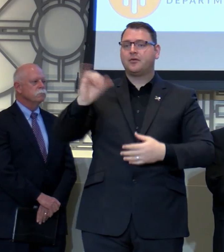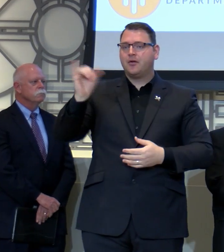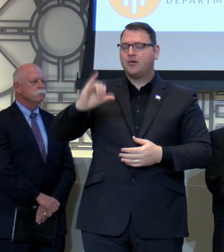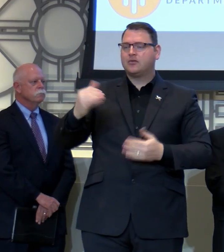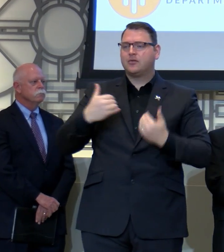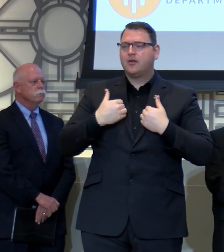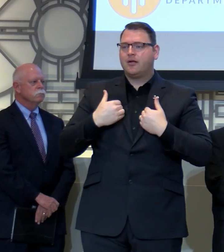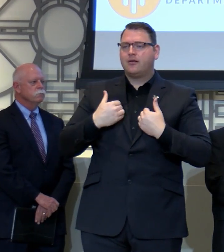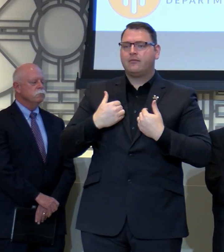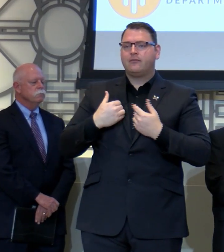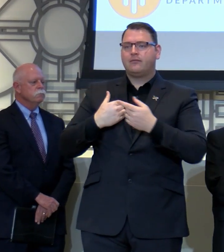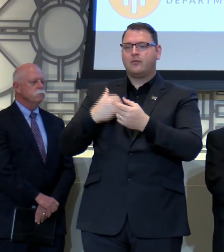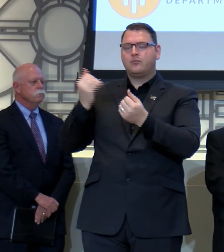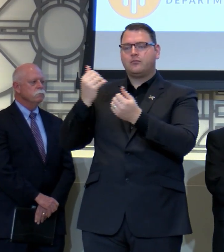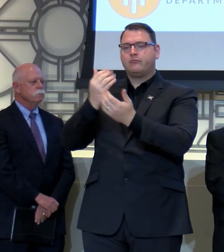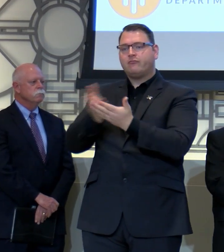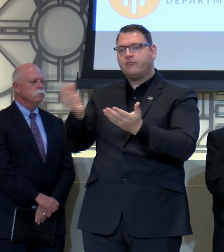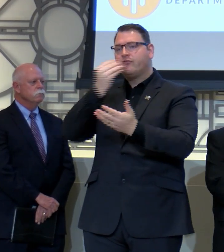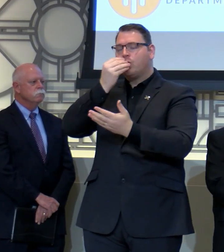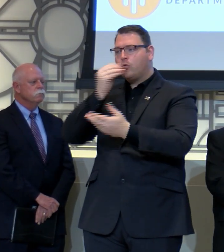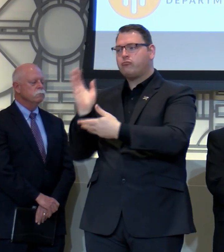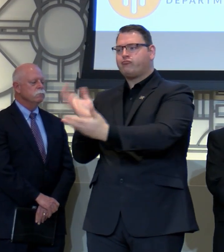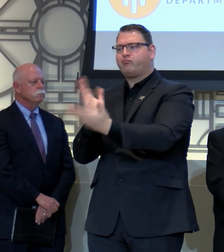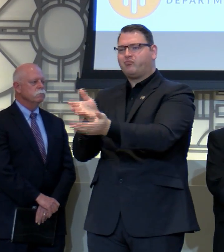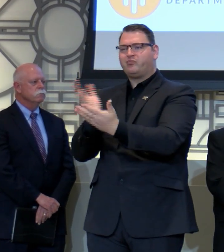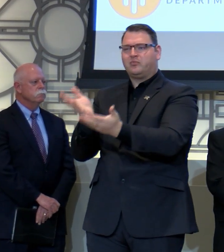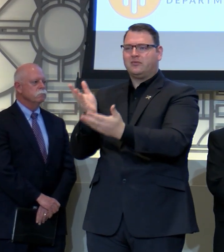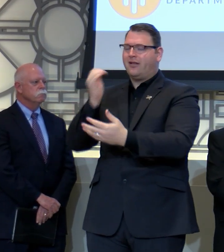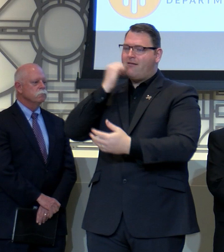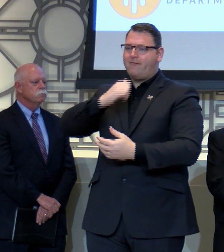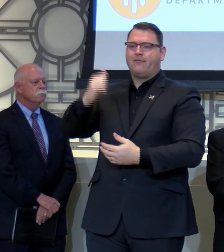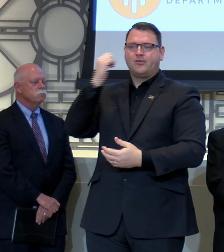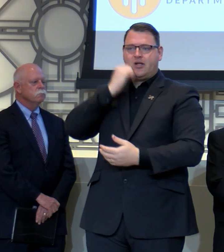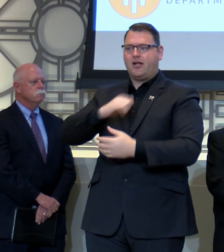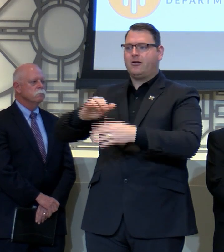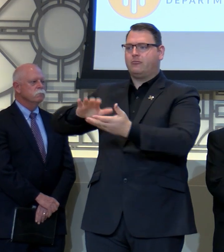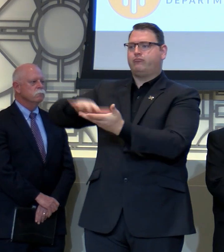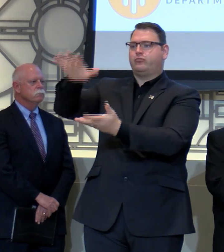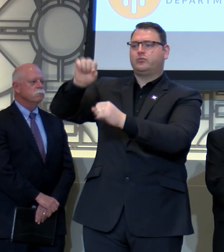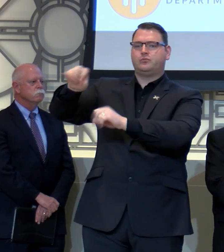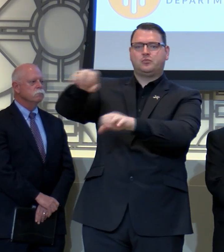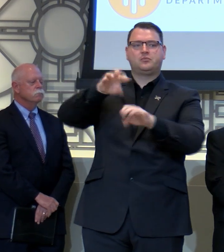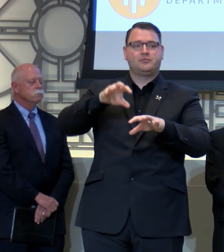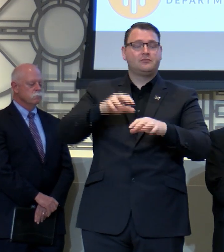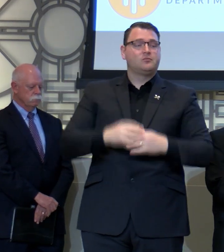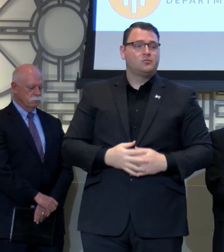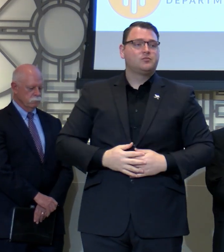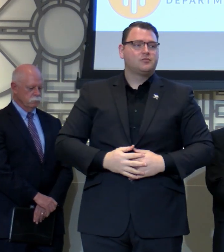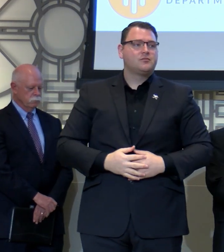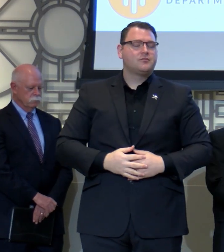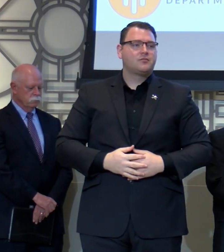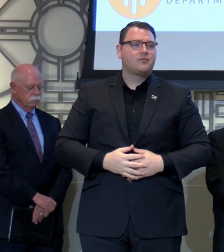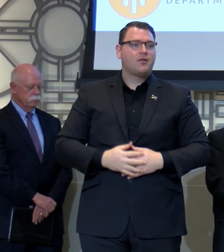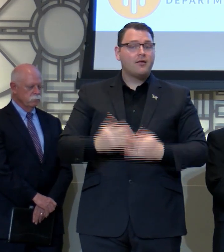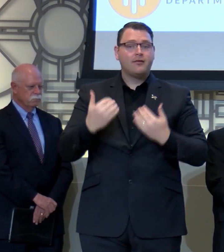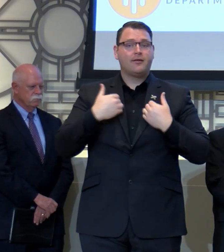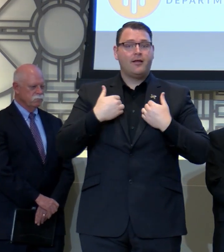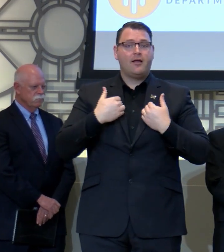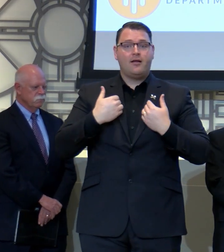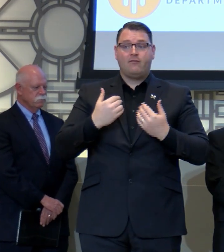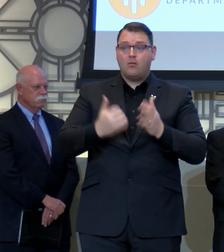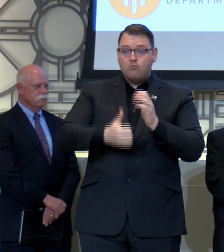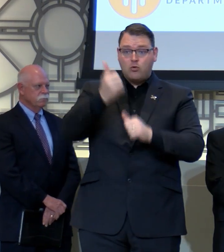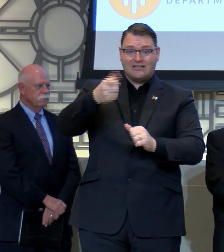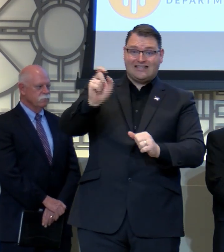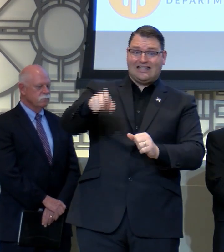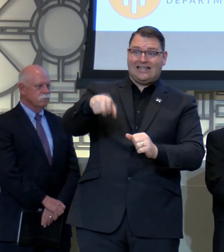of our Houston stores. Our manufacturing partners around the country have added shifts to keep up with the demand on the most needed products.